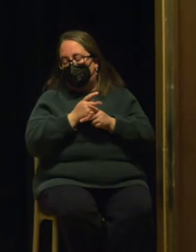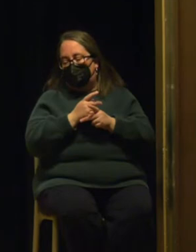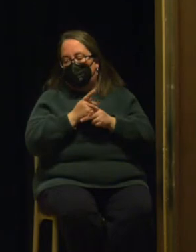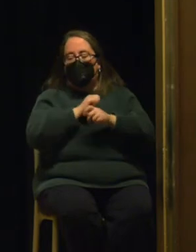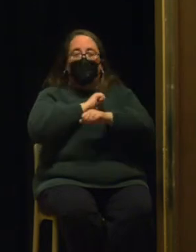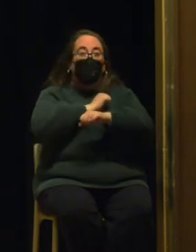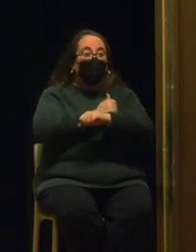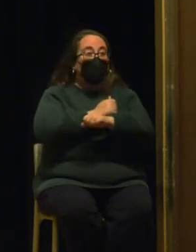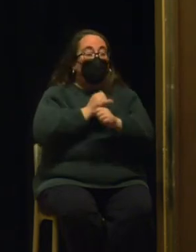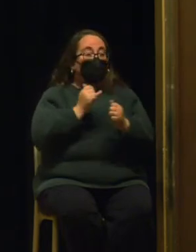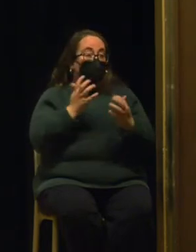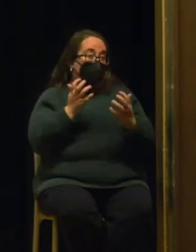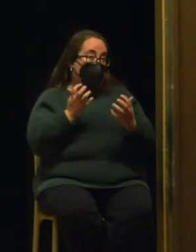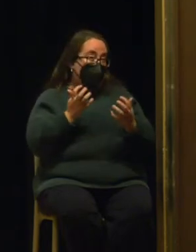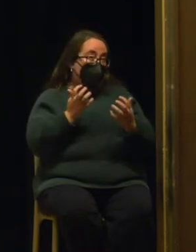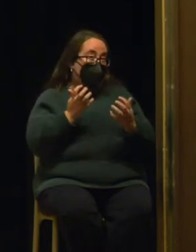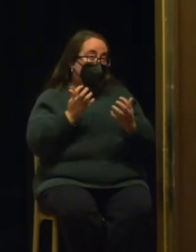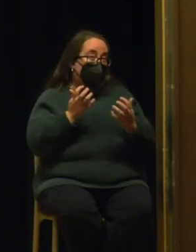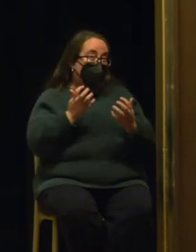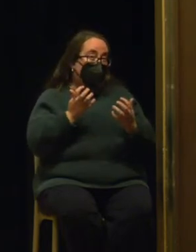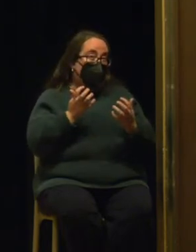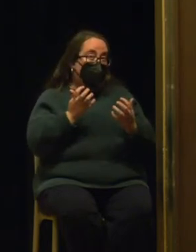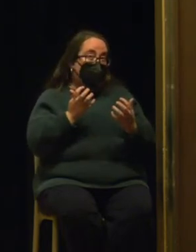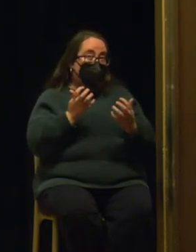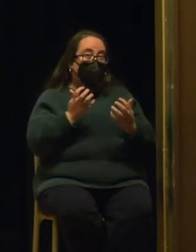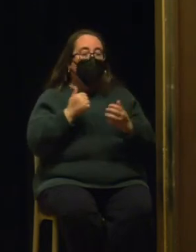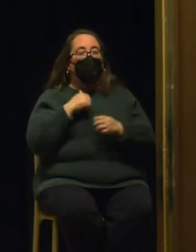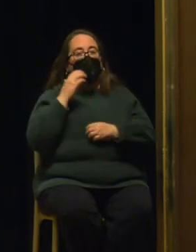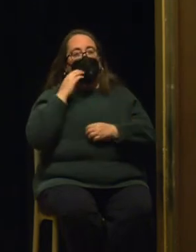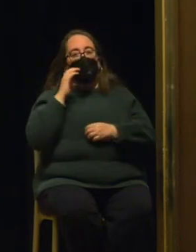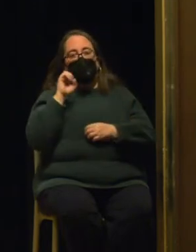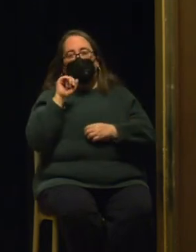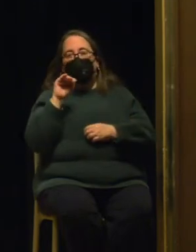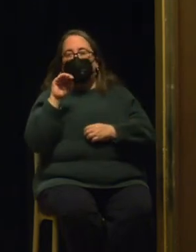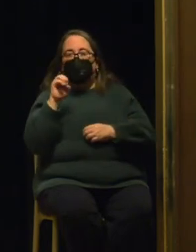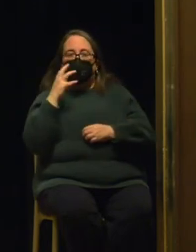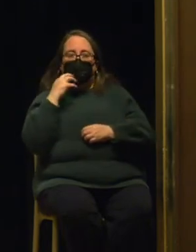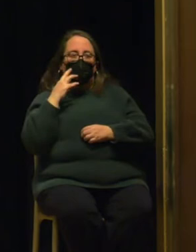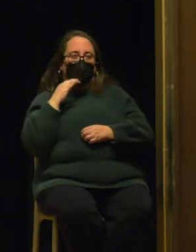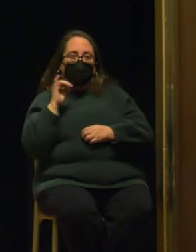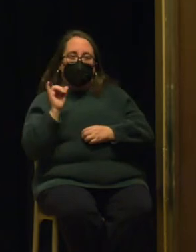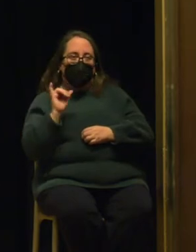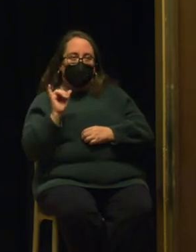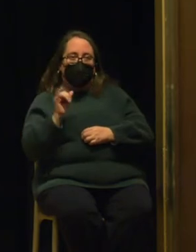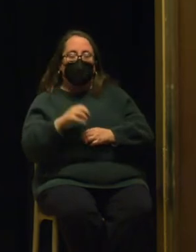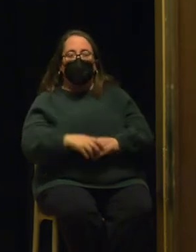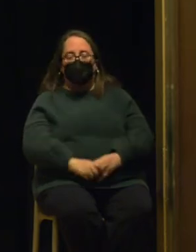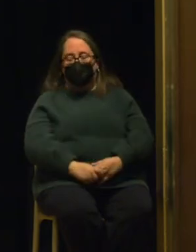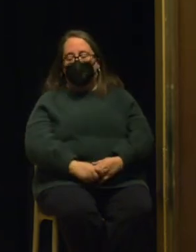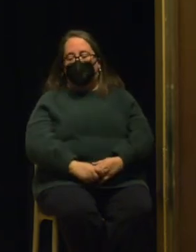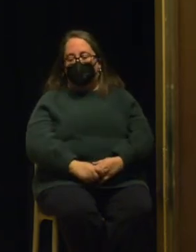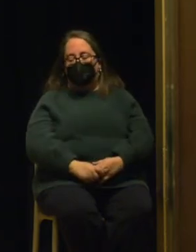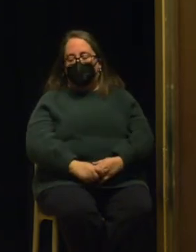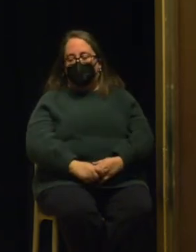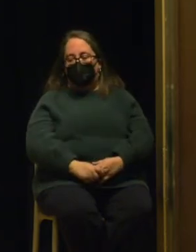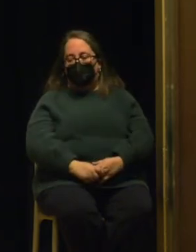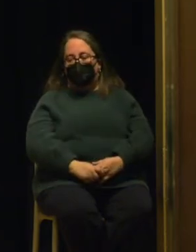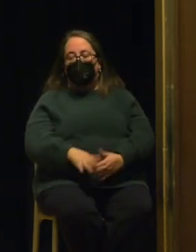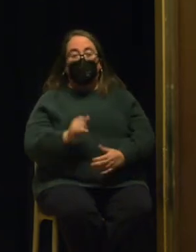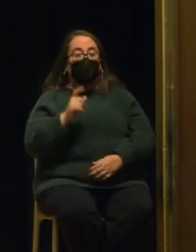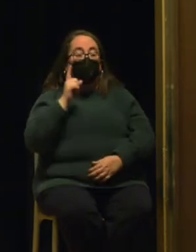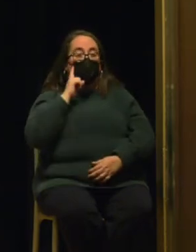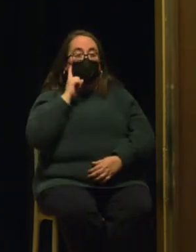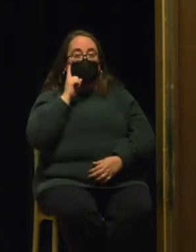authority that you want? And I know Essence went through that same thing. So anyway, you may have heard